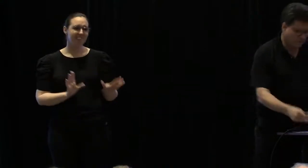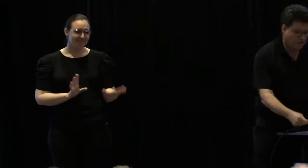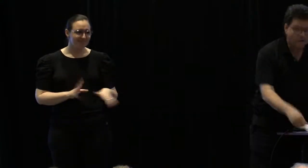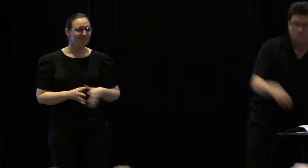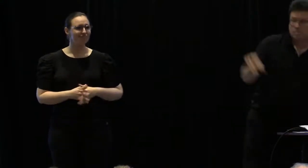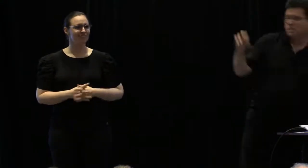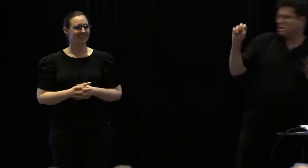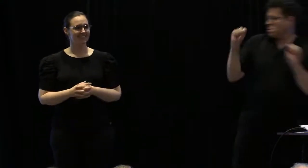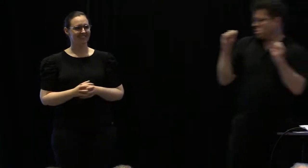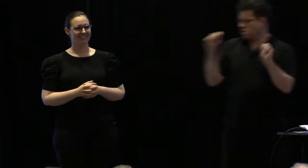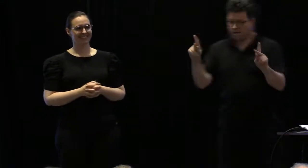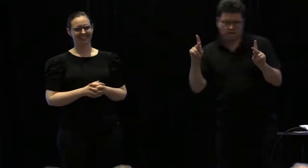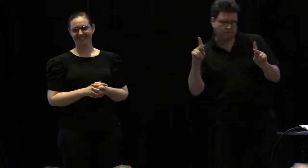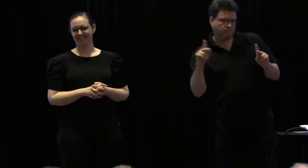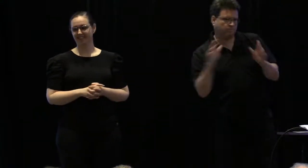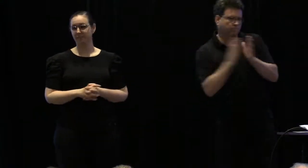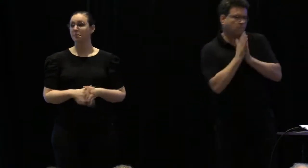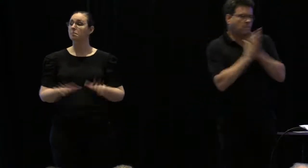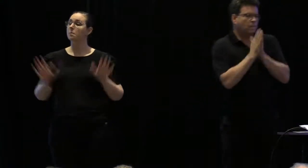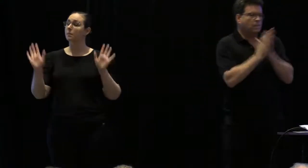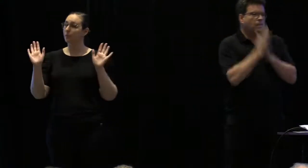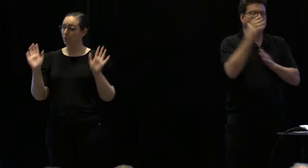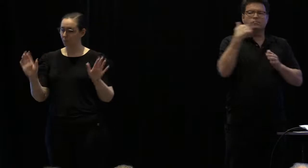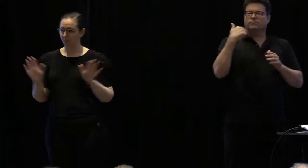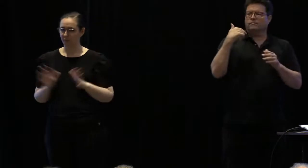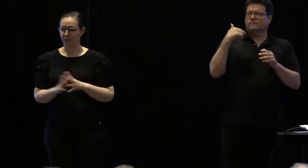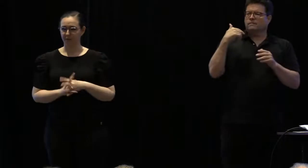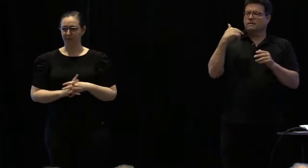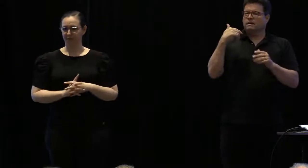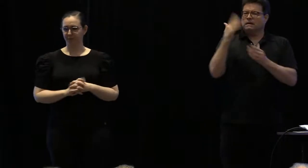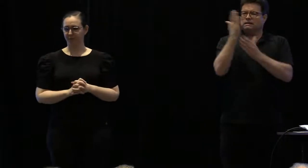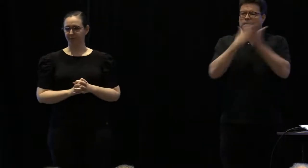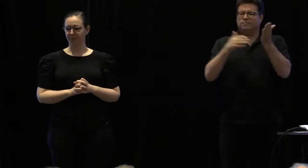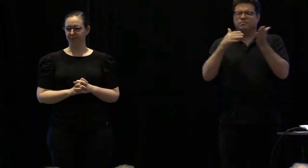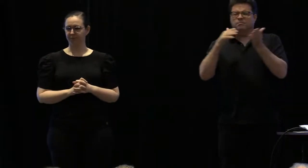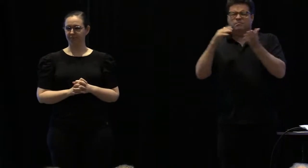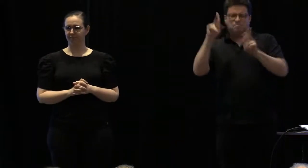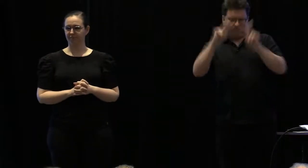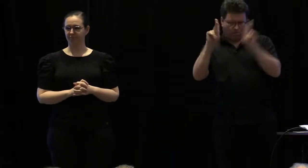man of few words, just nodded his head.